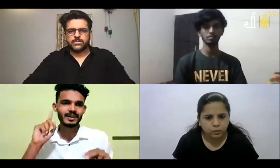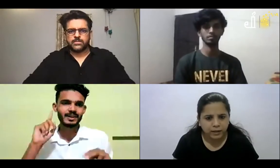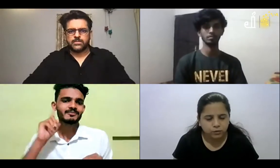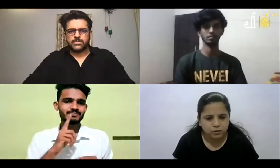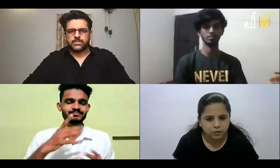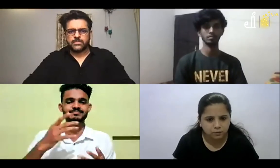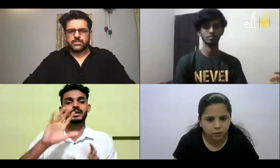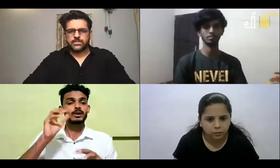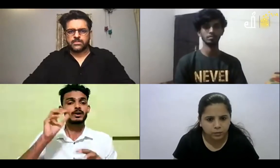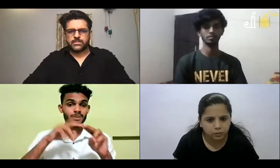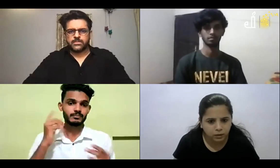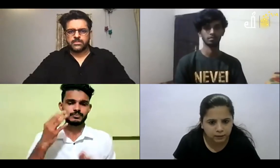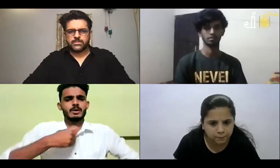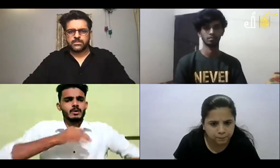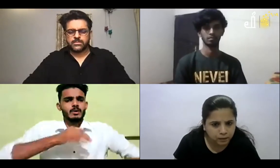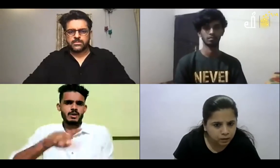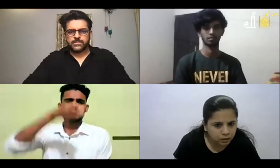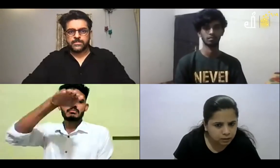Yeah, I would like to just inform you.